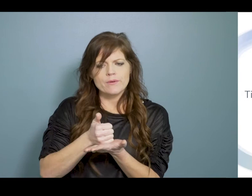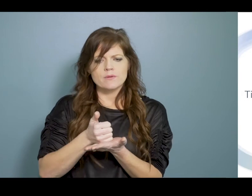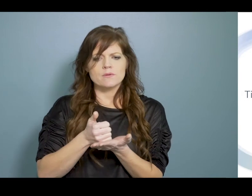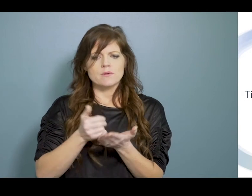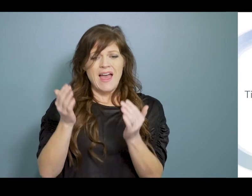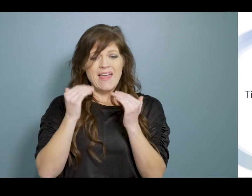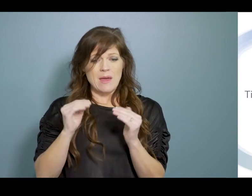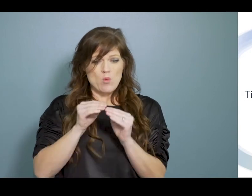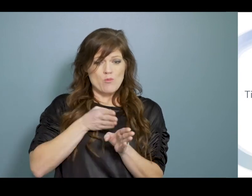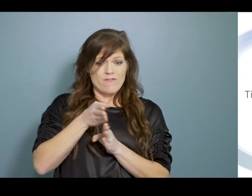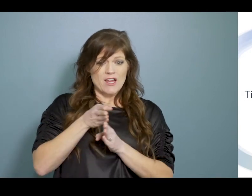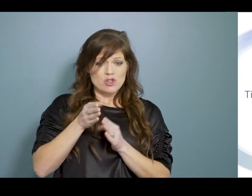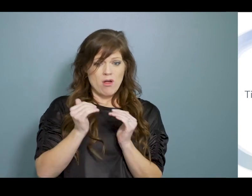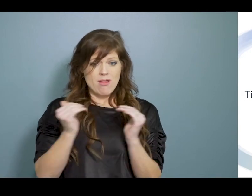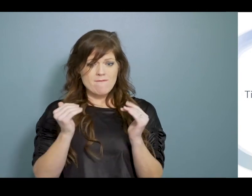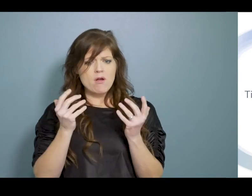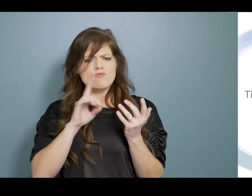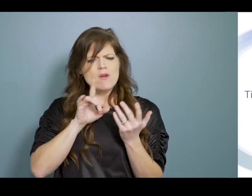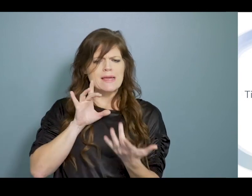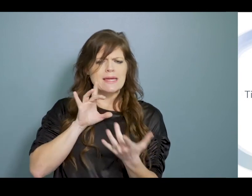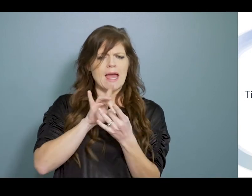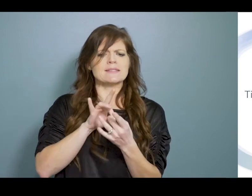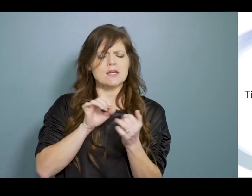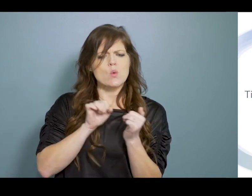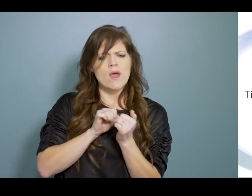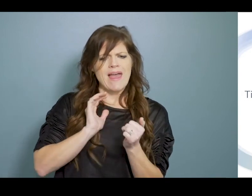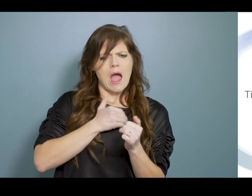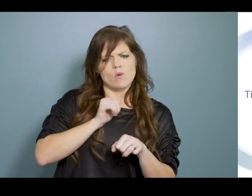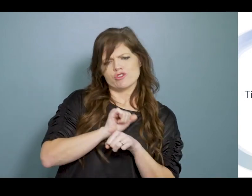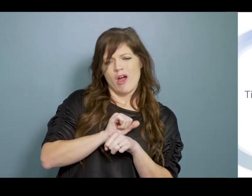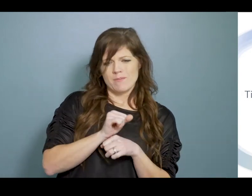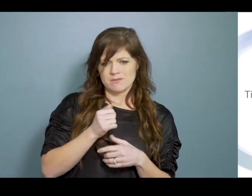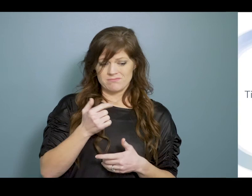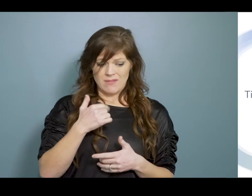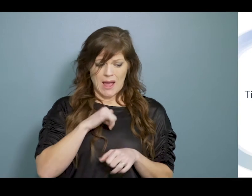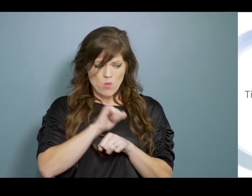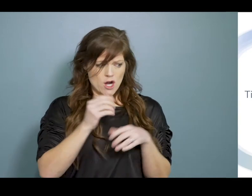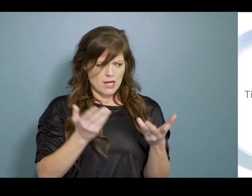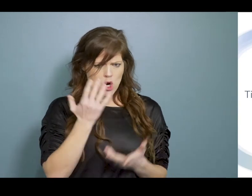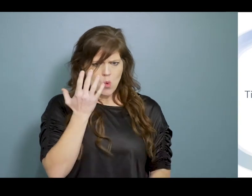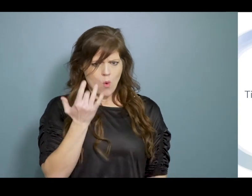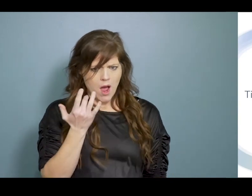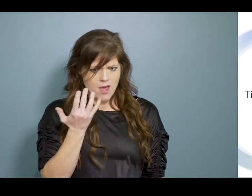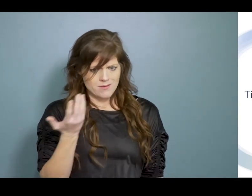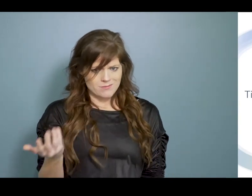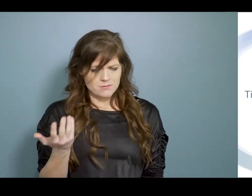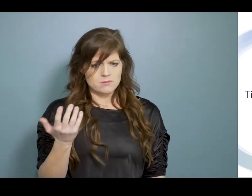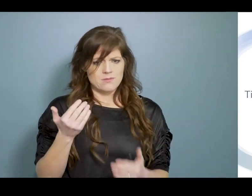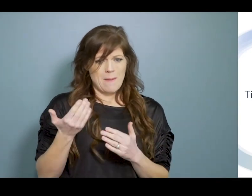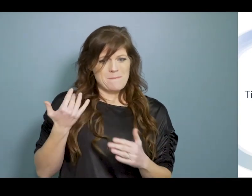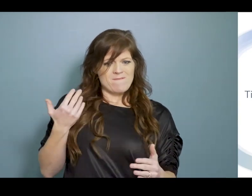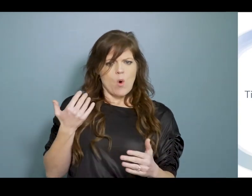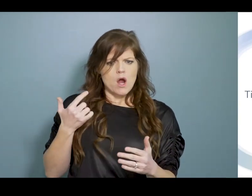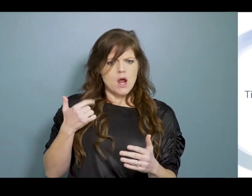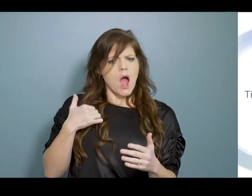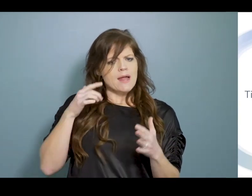professionally, reconnecting with why we're doing the work that we're doing. what are the things that brought us to this work in the